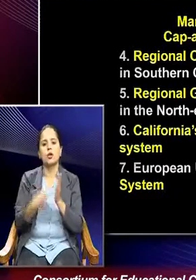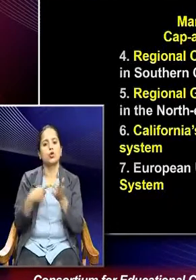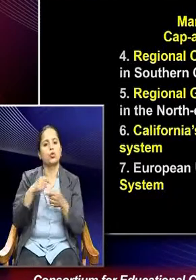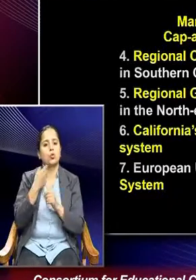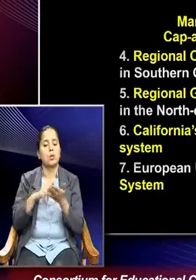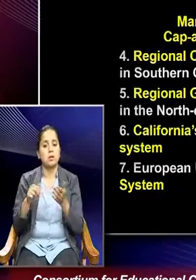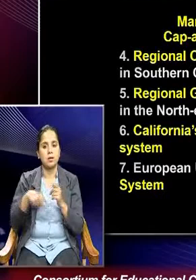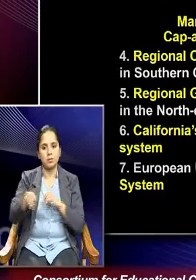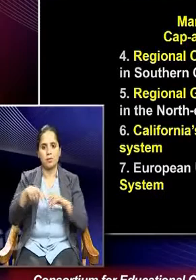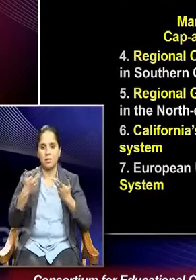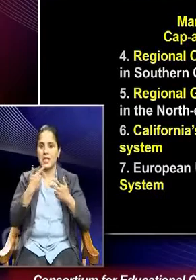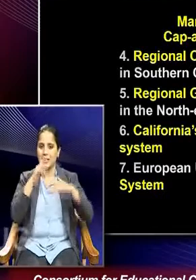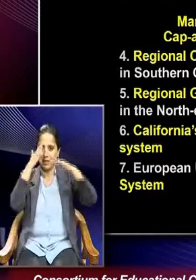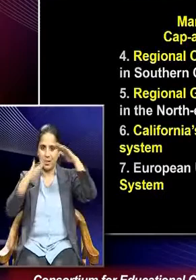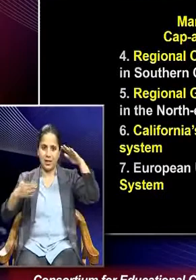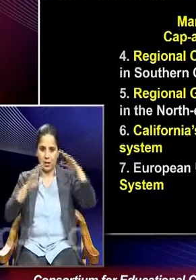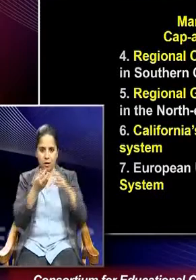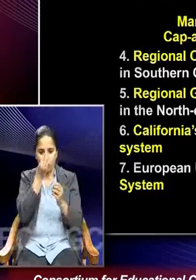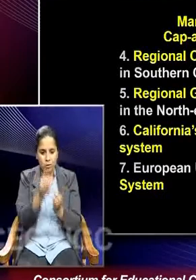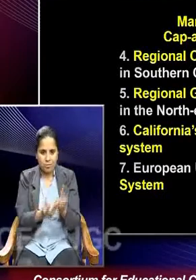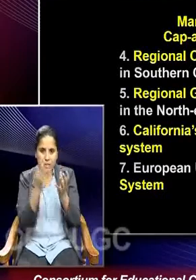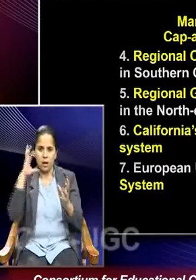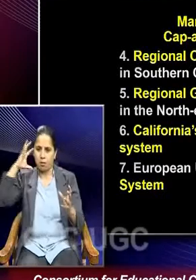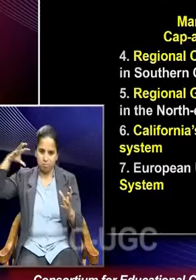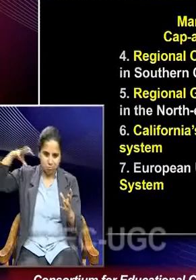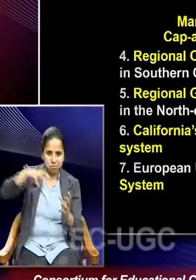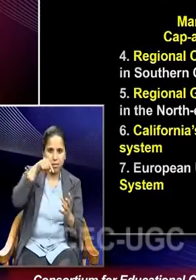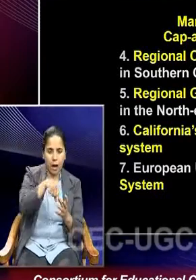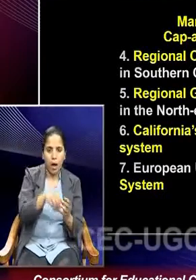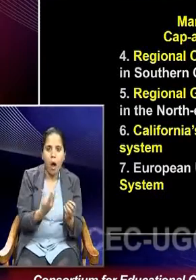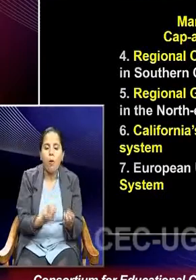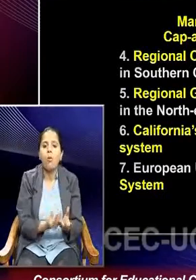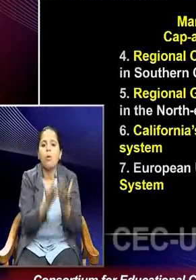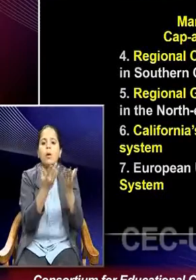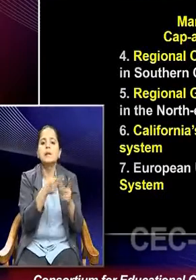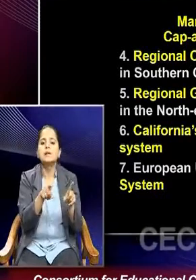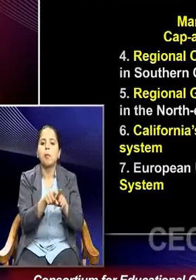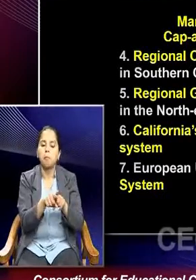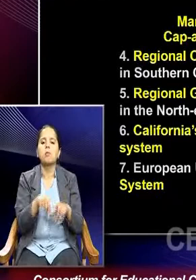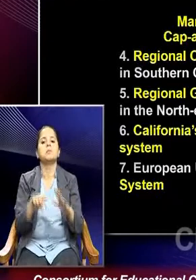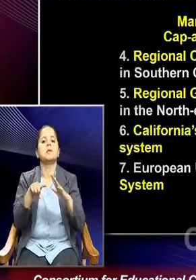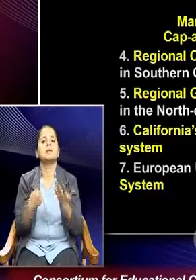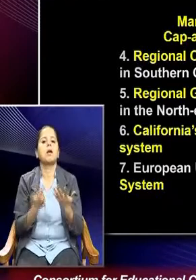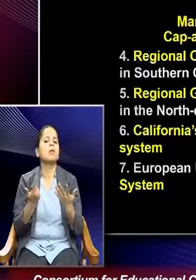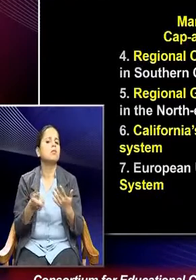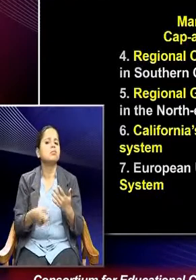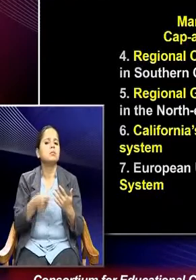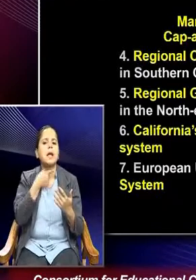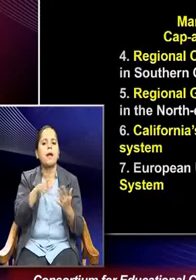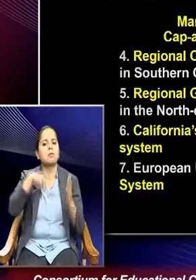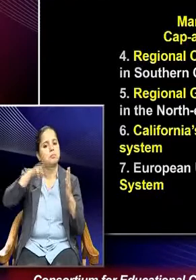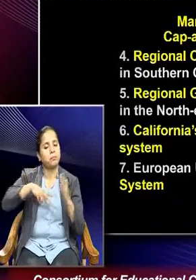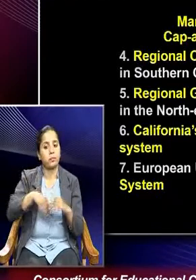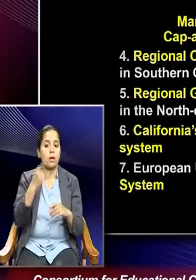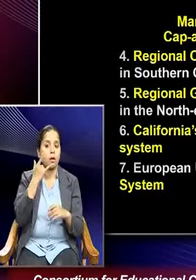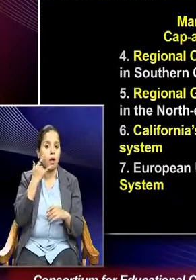greenhouse gas initiative in northeast of United States. The sixth case study would be